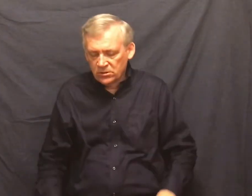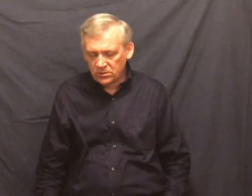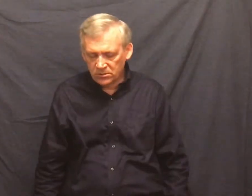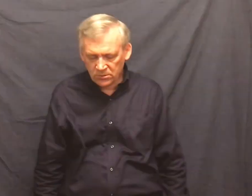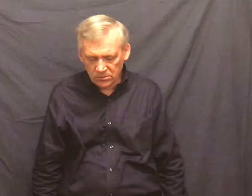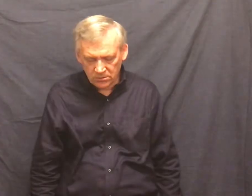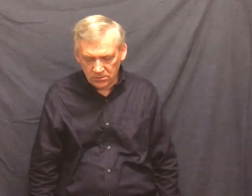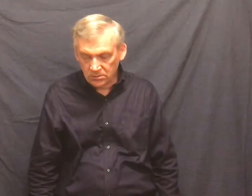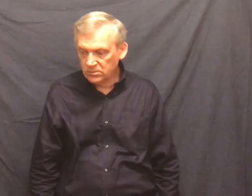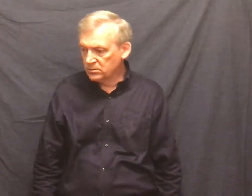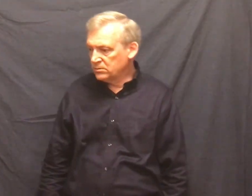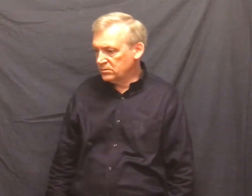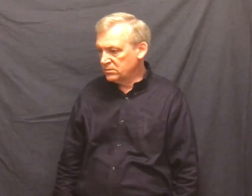Did he have my gun?